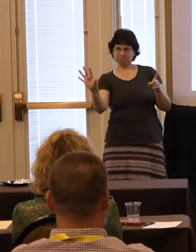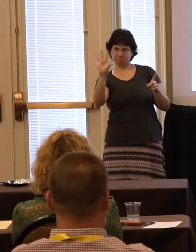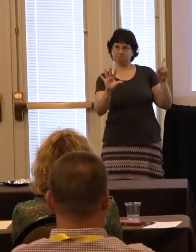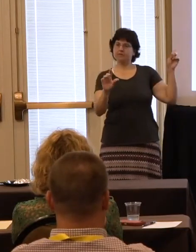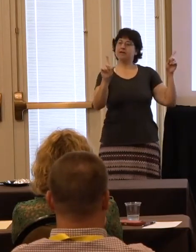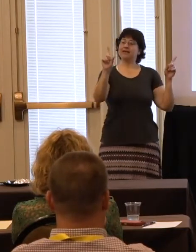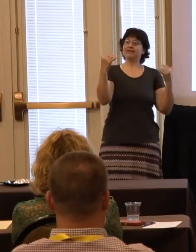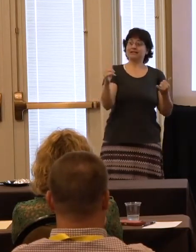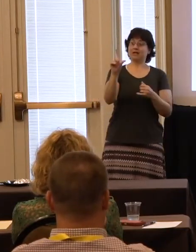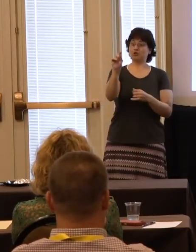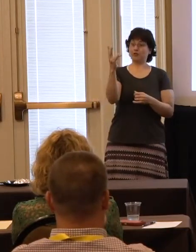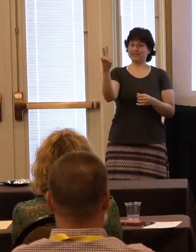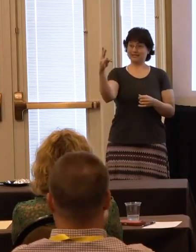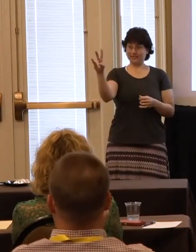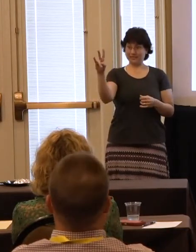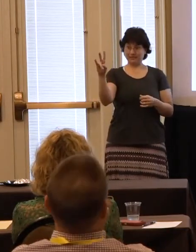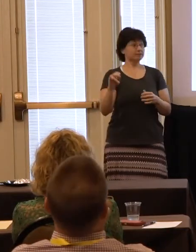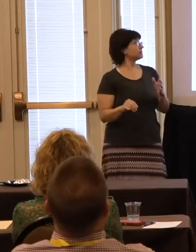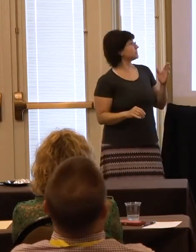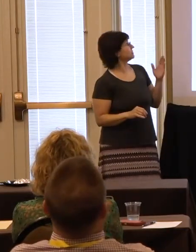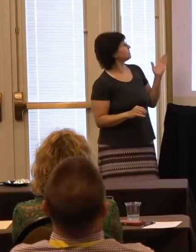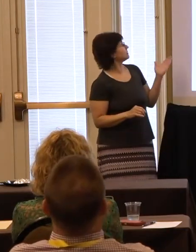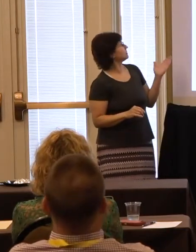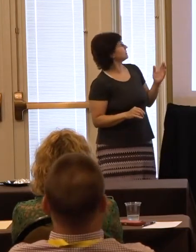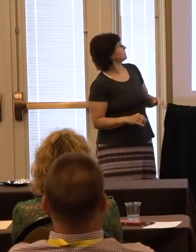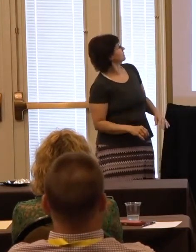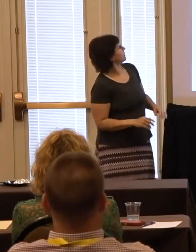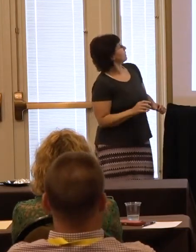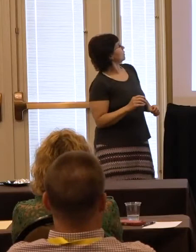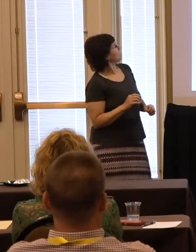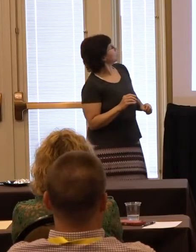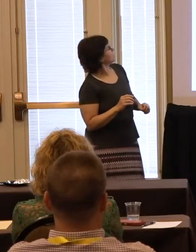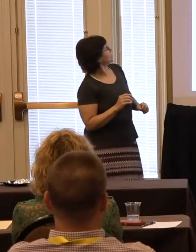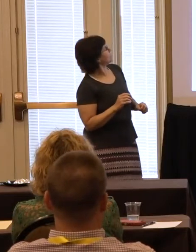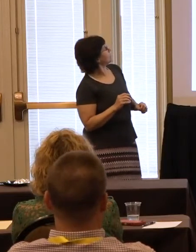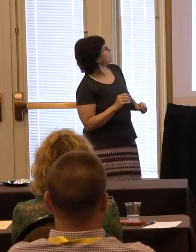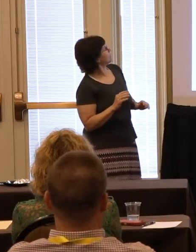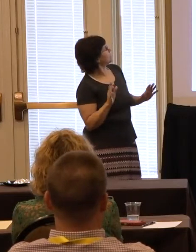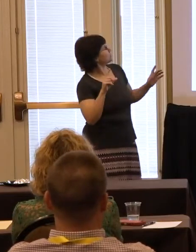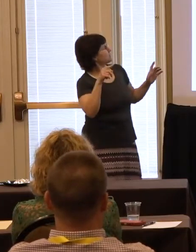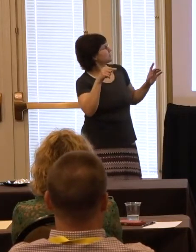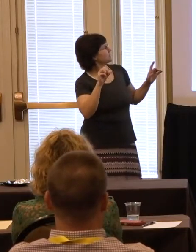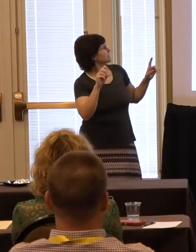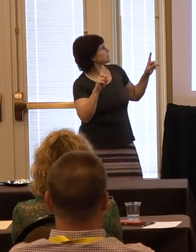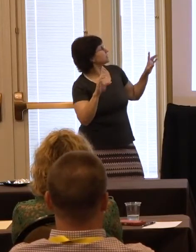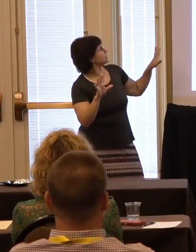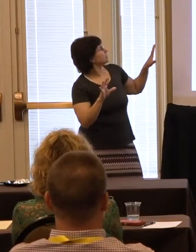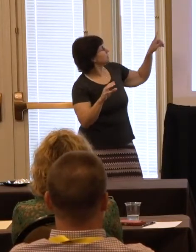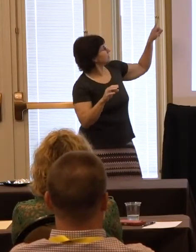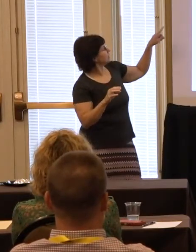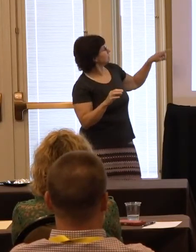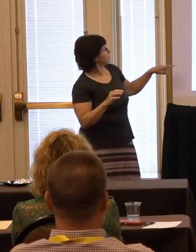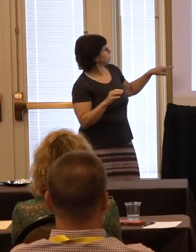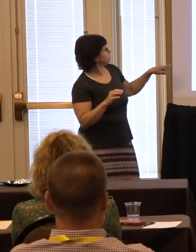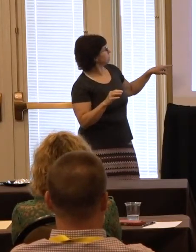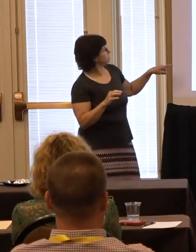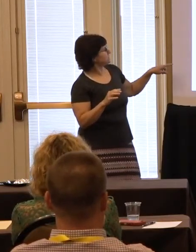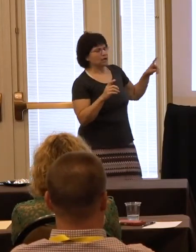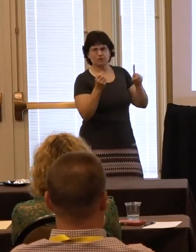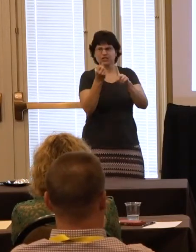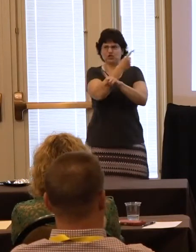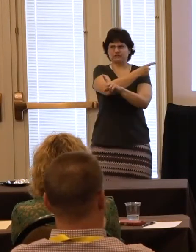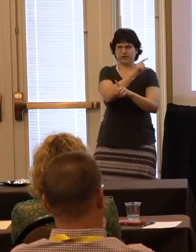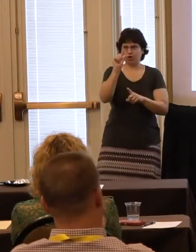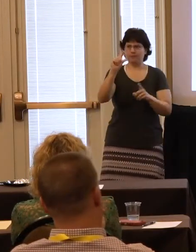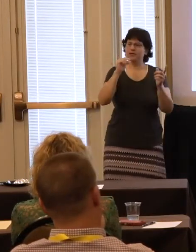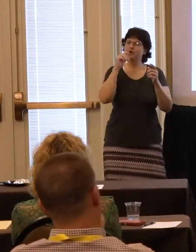In 2017, oh, sorry, this is PTSD. Okay, I'm going to shift to PTSD.